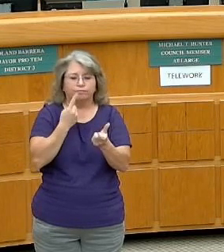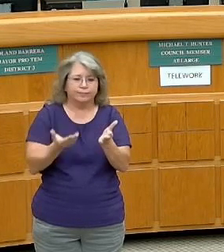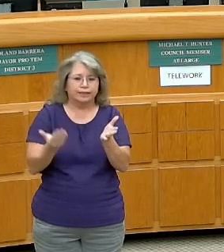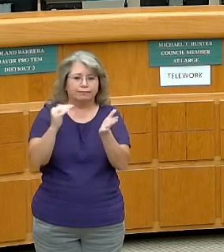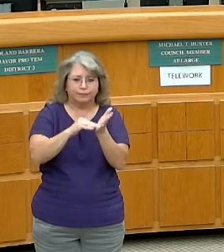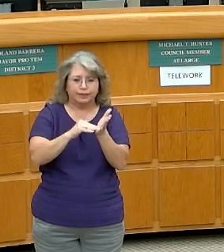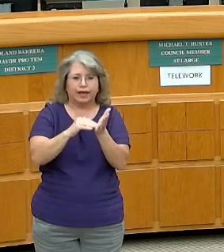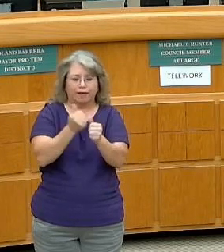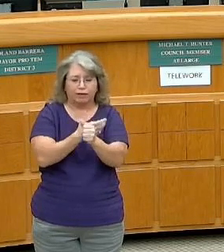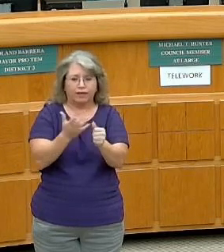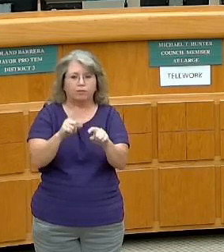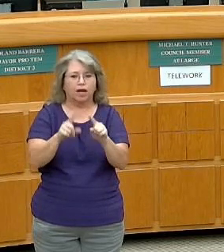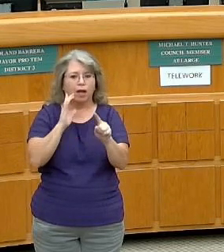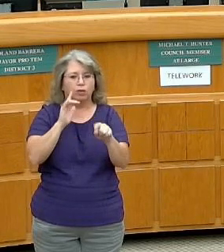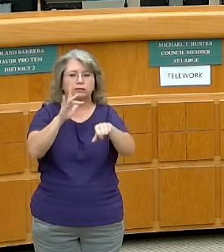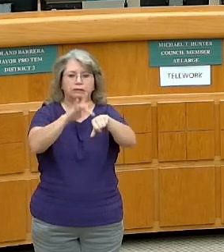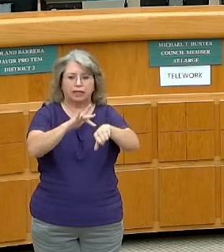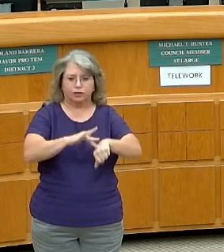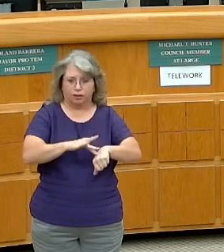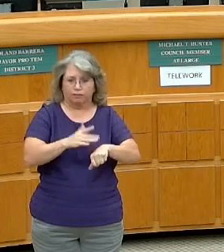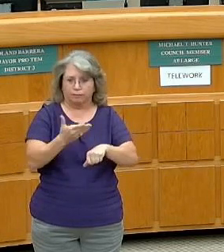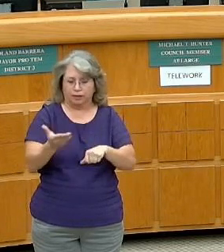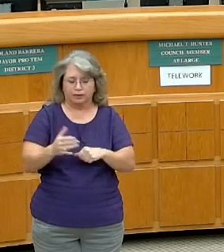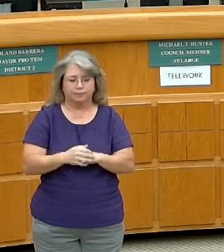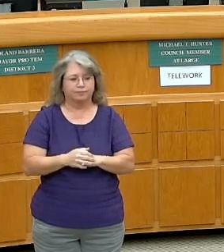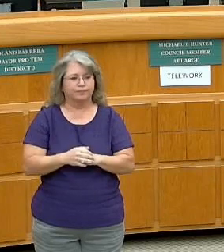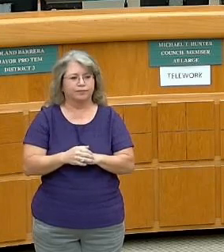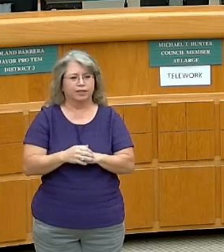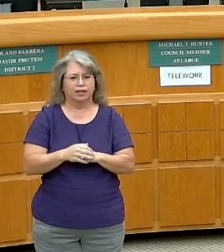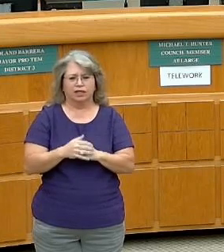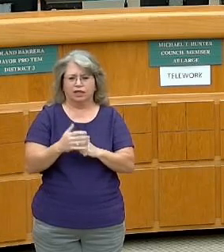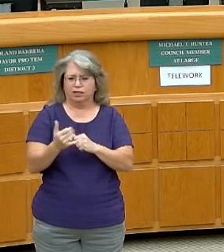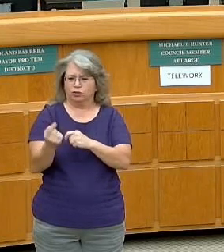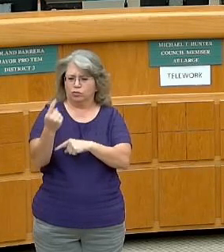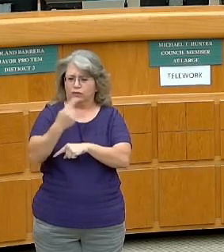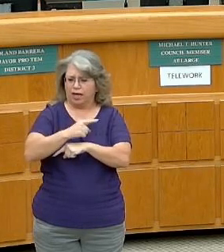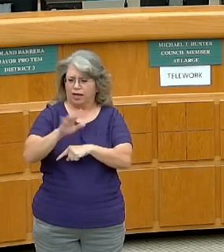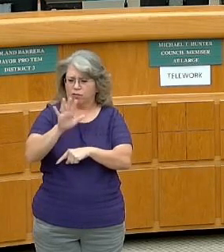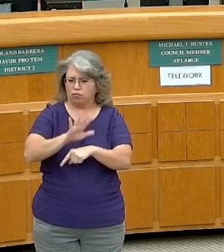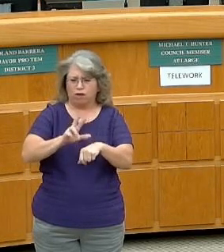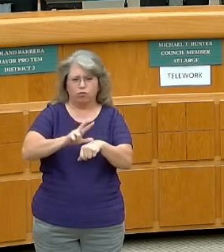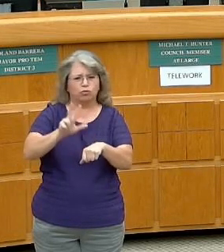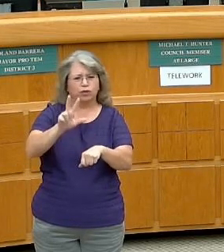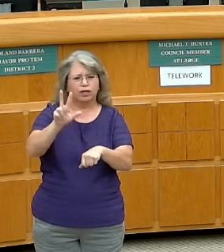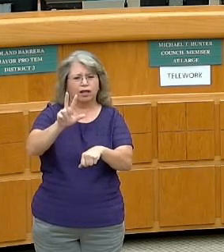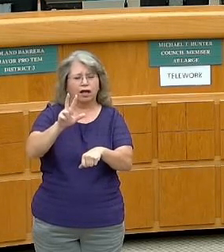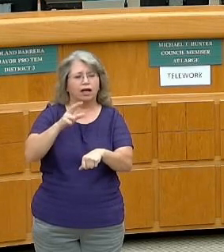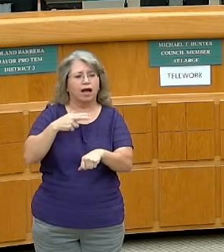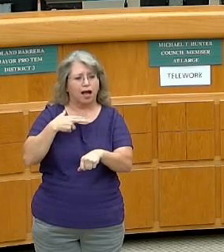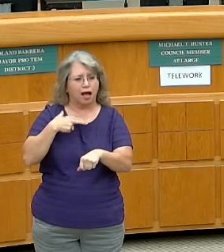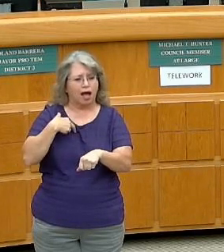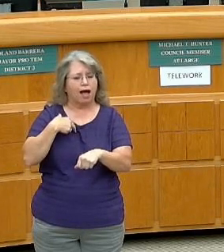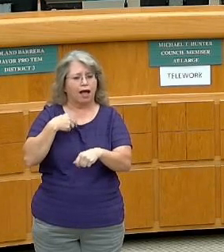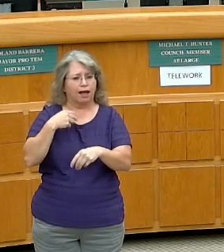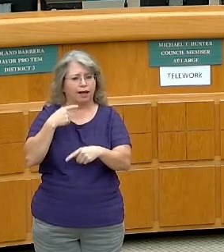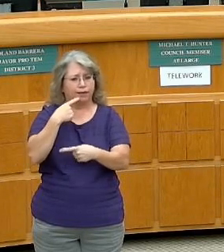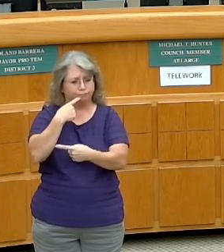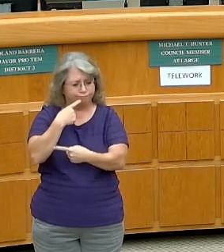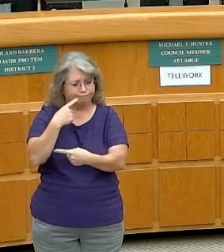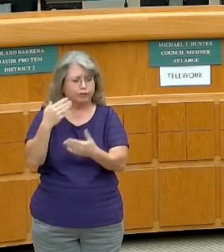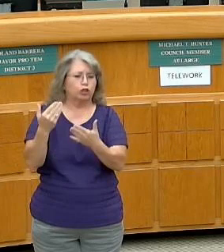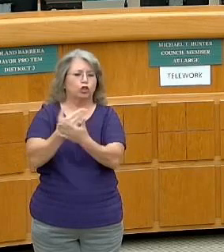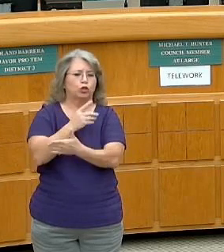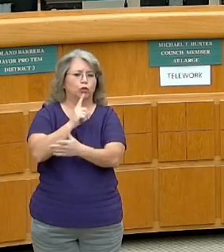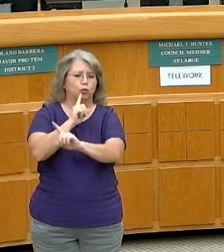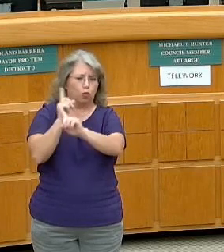I'd like to give you the highlights. Earlier today, around the 3 o'clock hour, I issued amended orders.